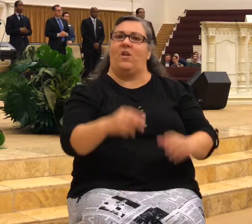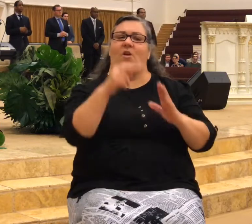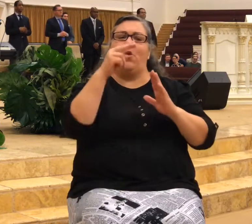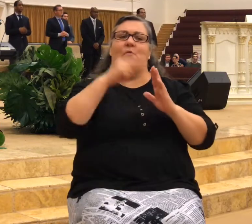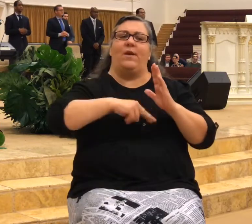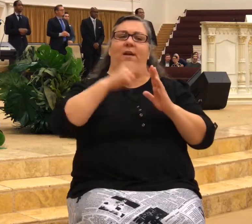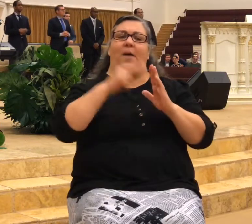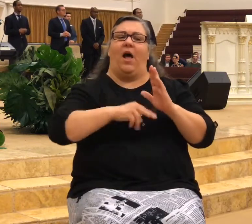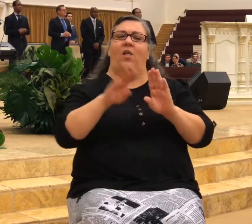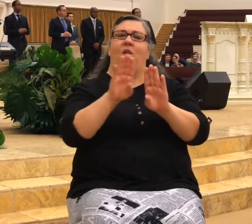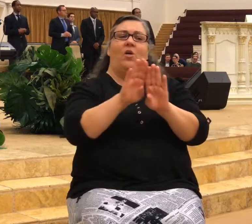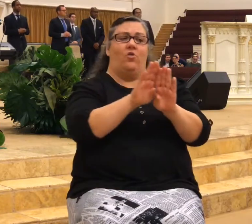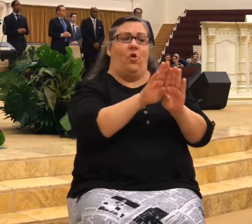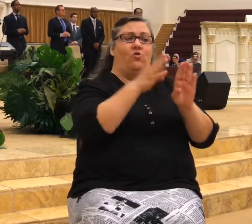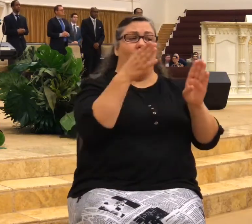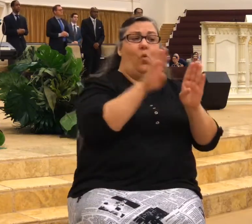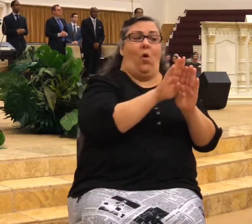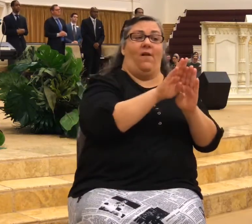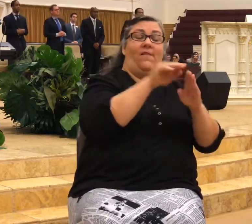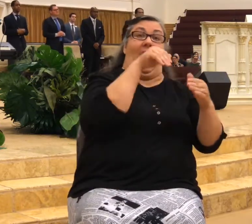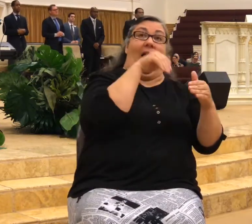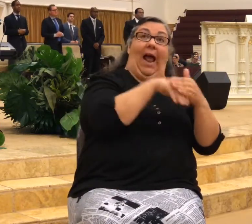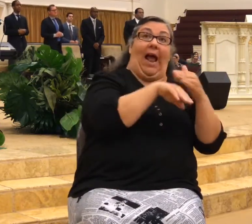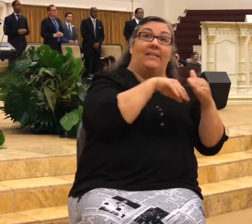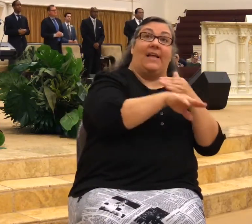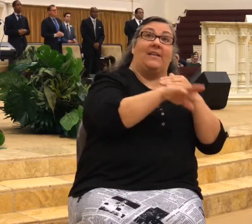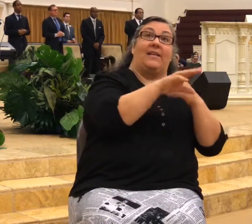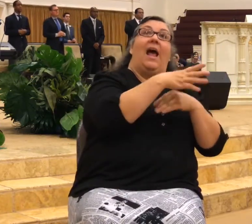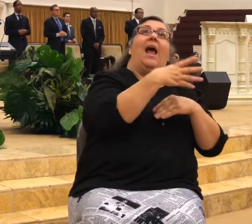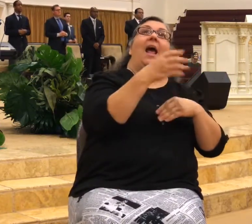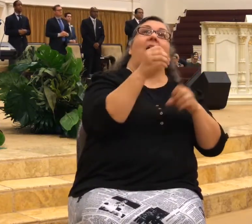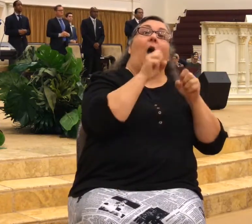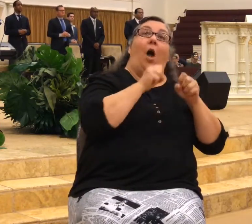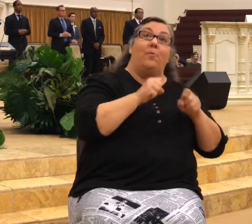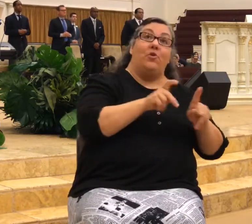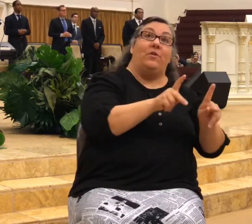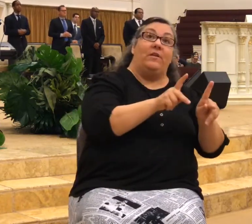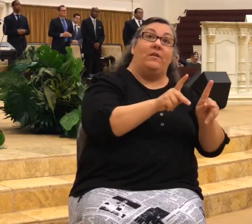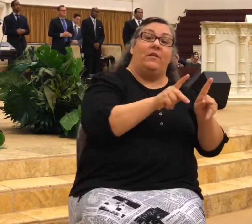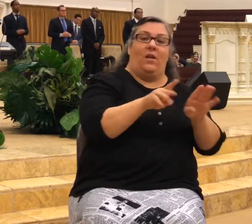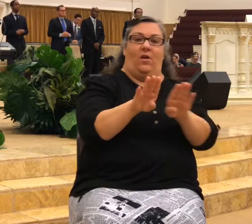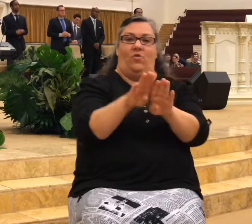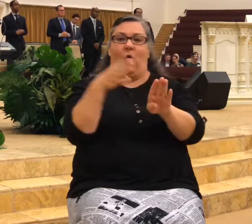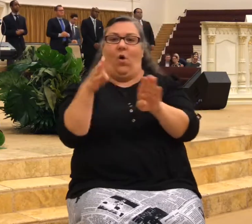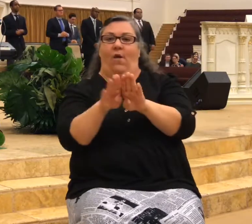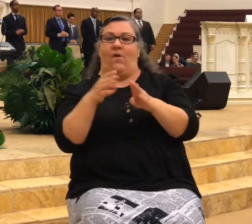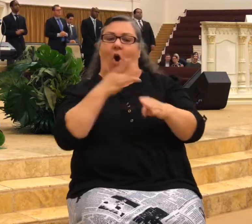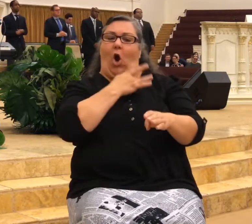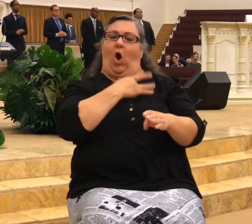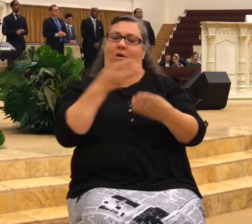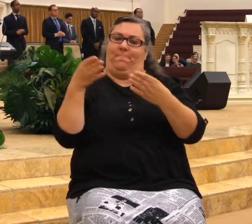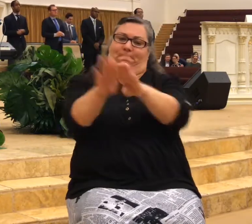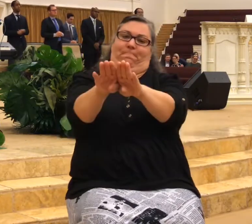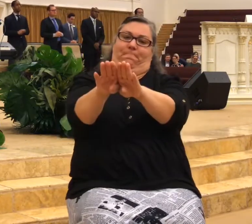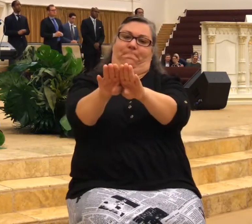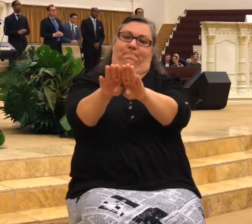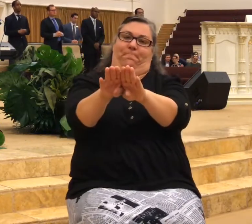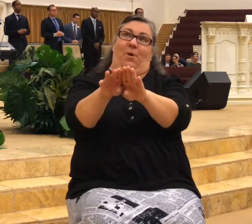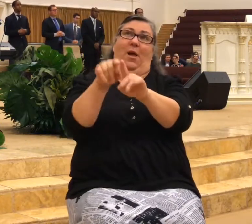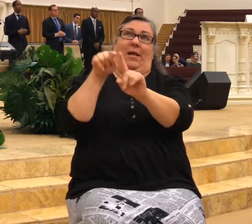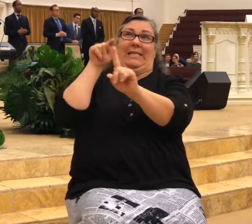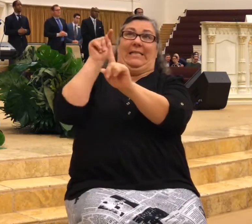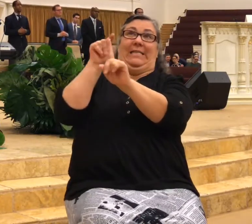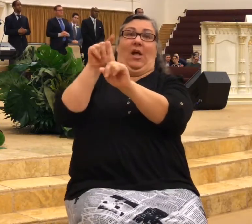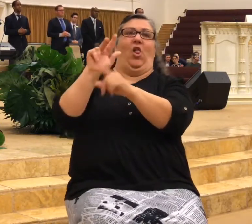door of access and opportunity. The door of a closed heart. But the door of the rapture is what I'm